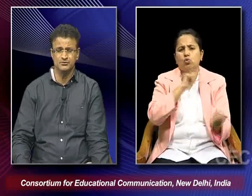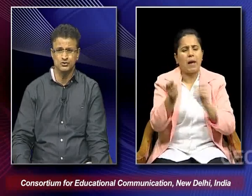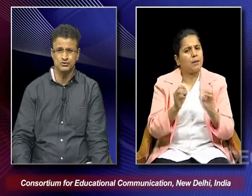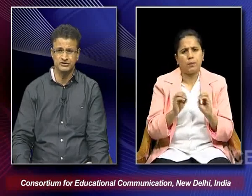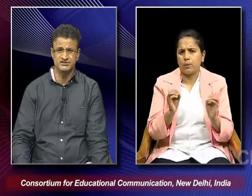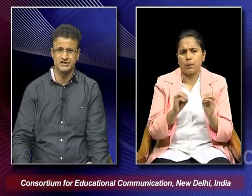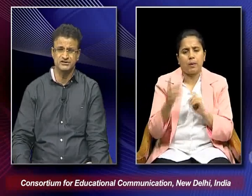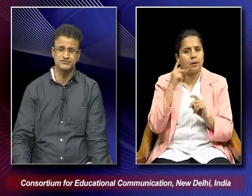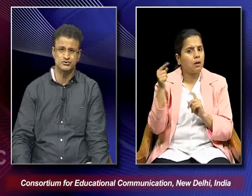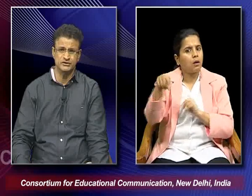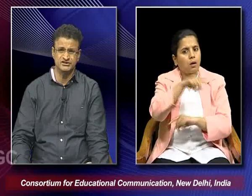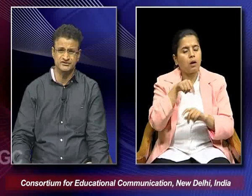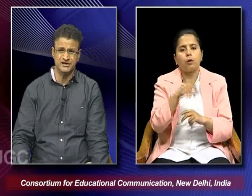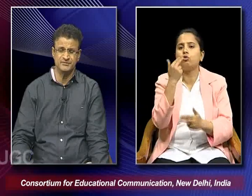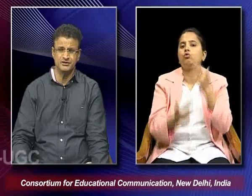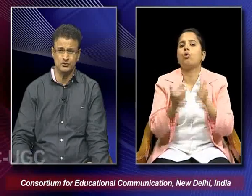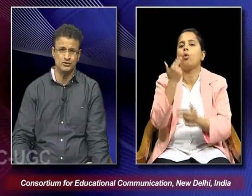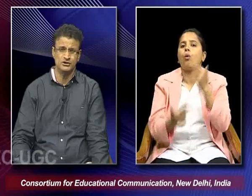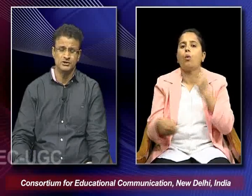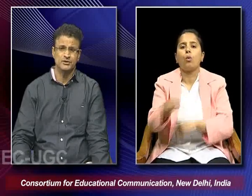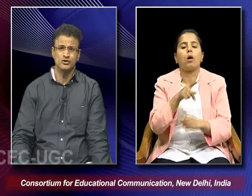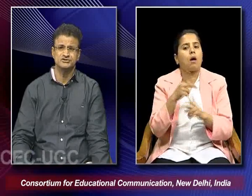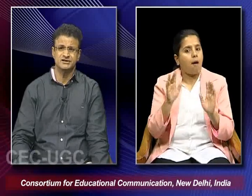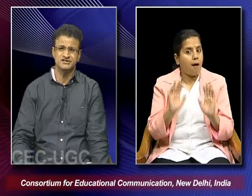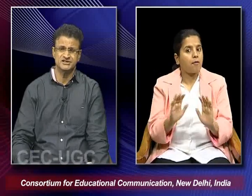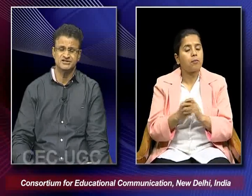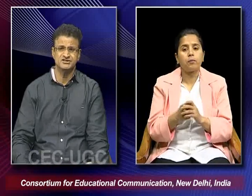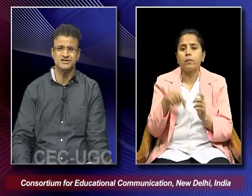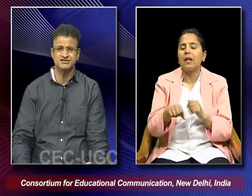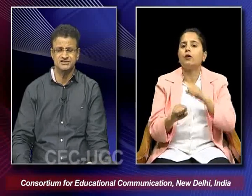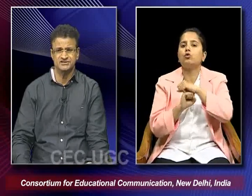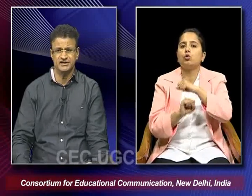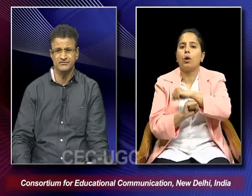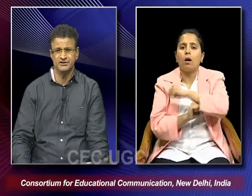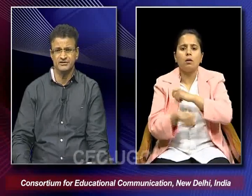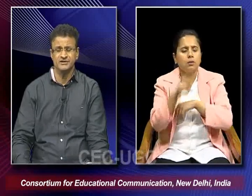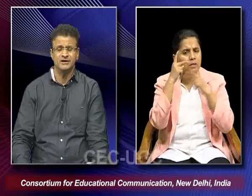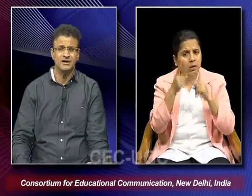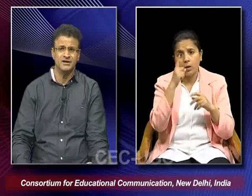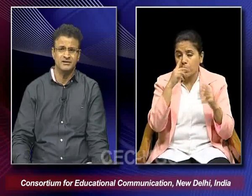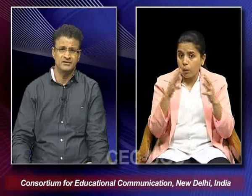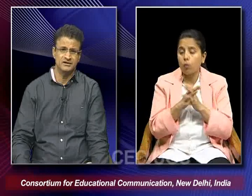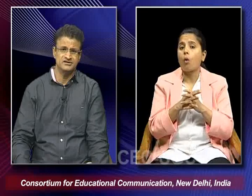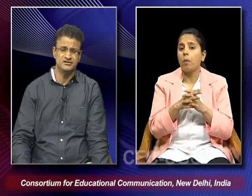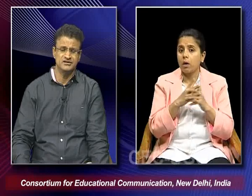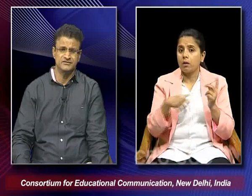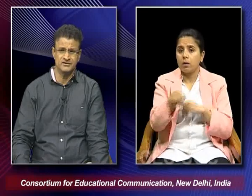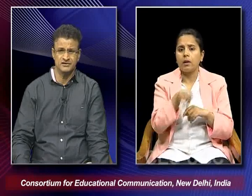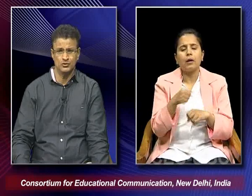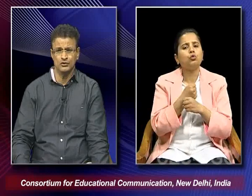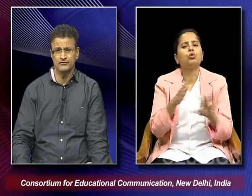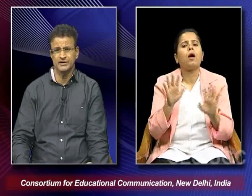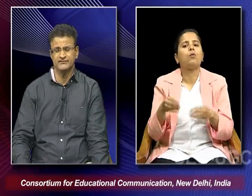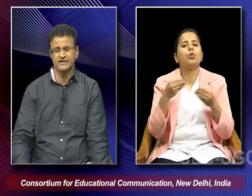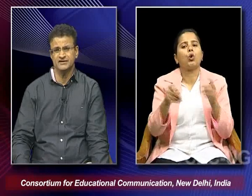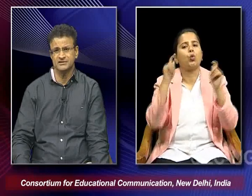come to these kinds of stories which are being told, because the structures are such that women are generally given a role